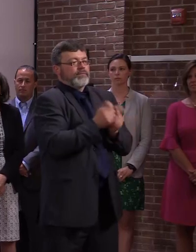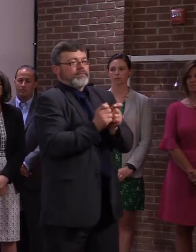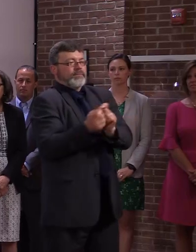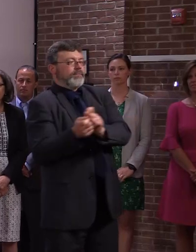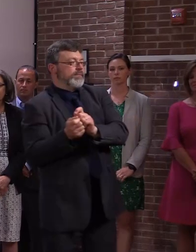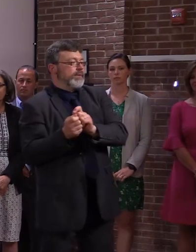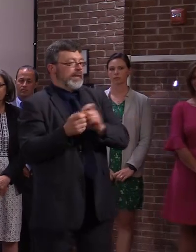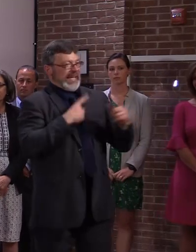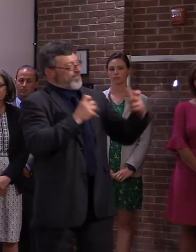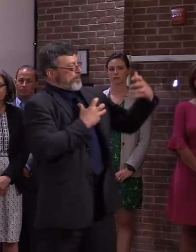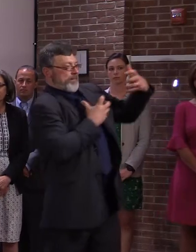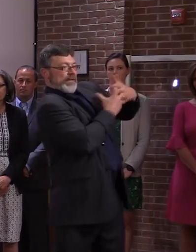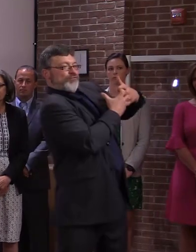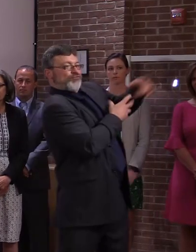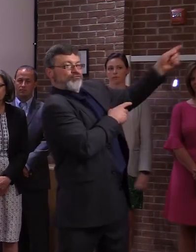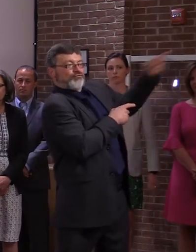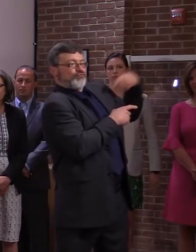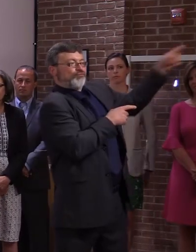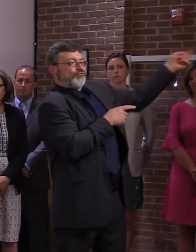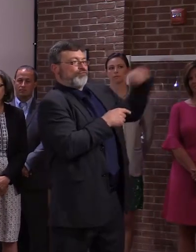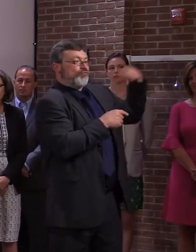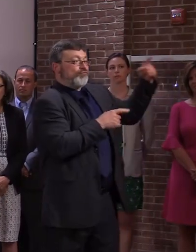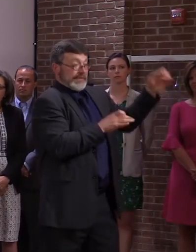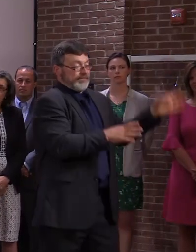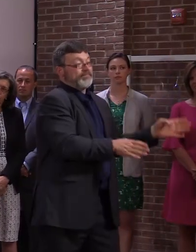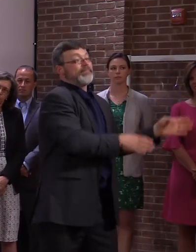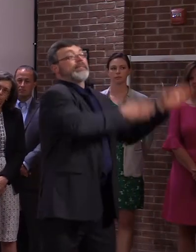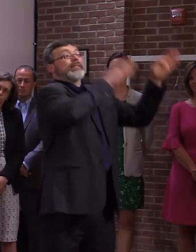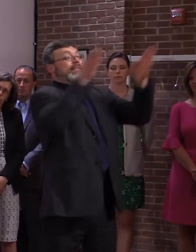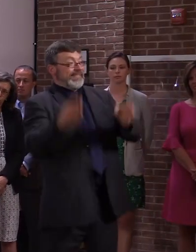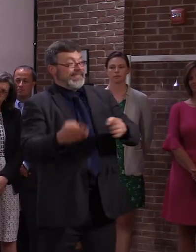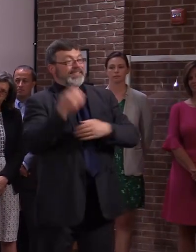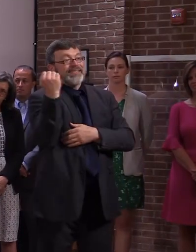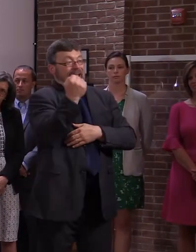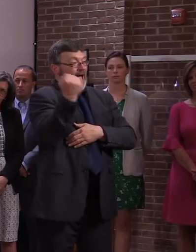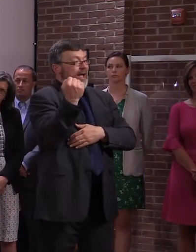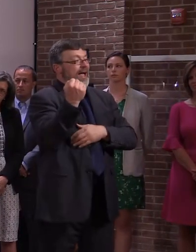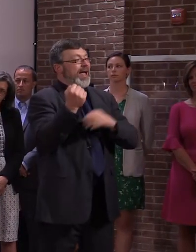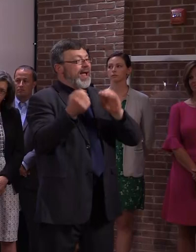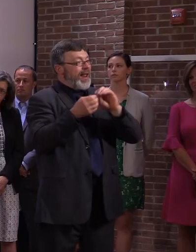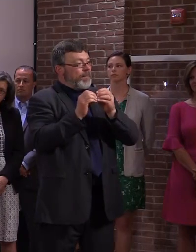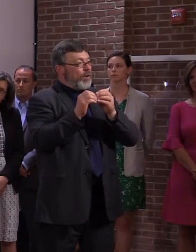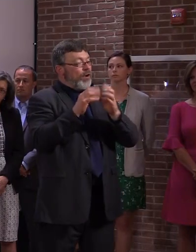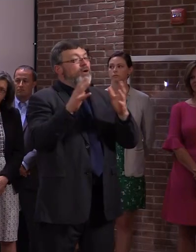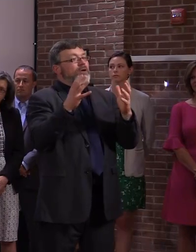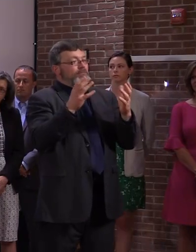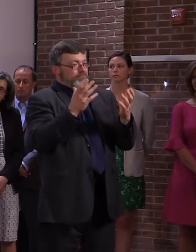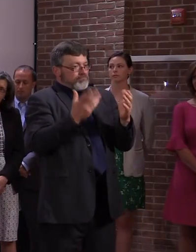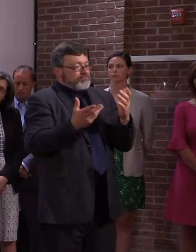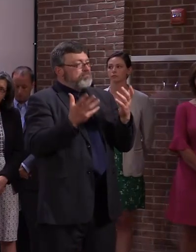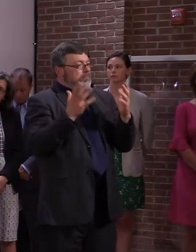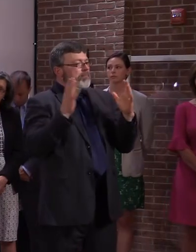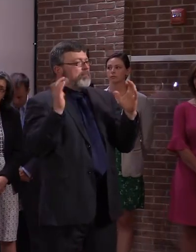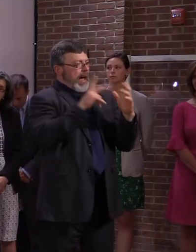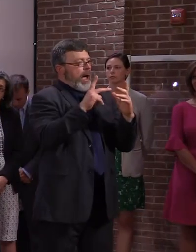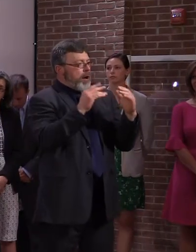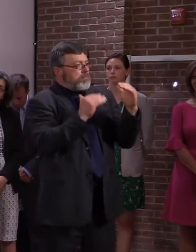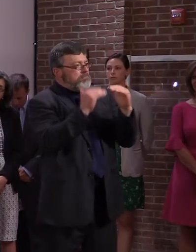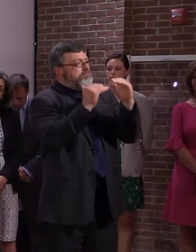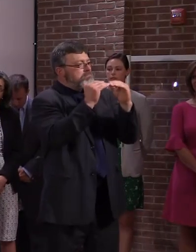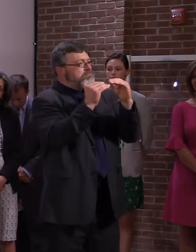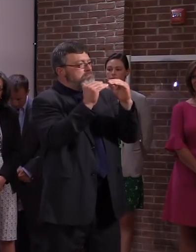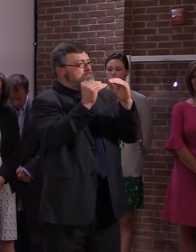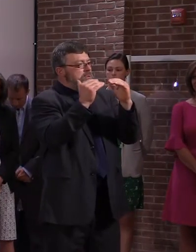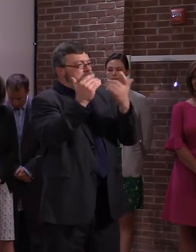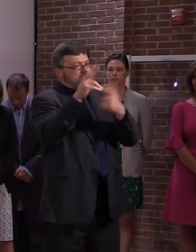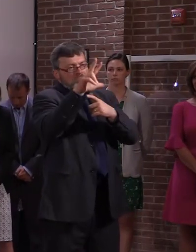the Saturday night, received it, updated numbers, and we were within 300 and something at that